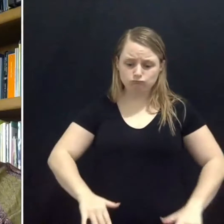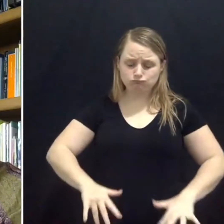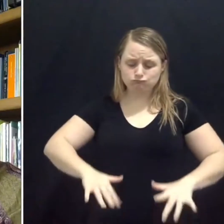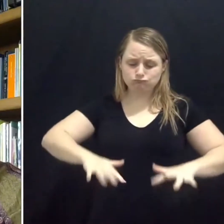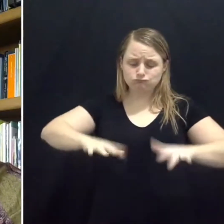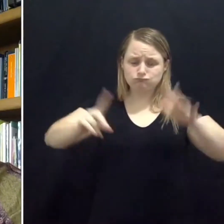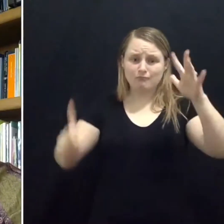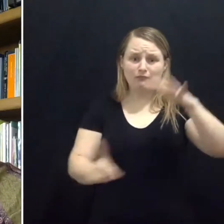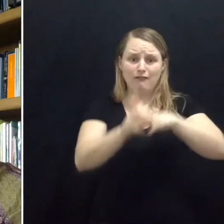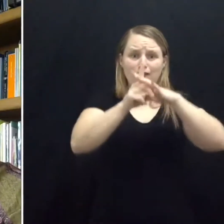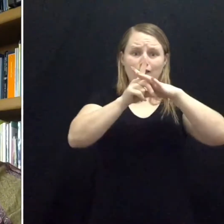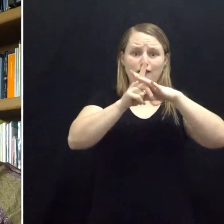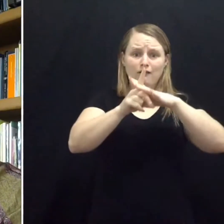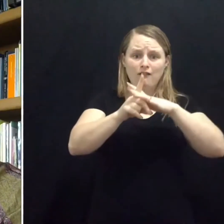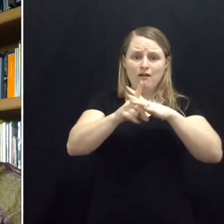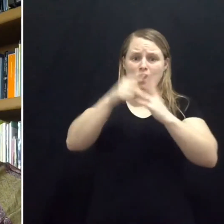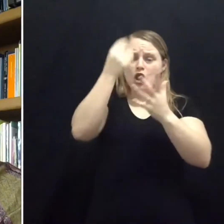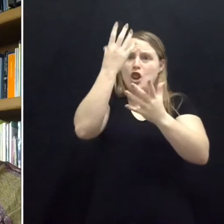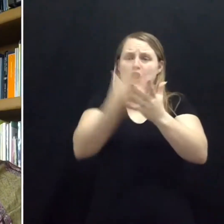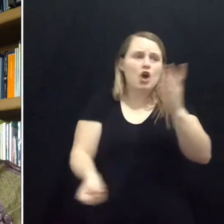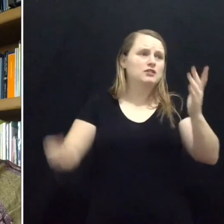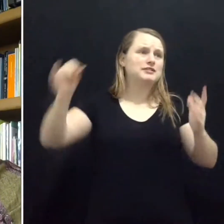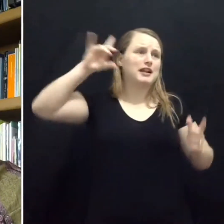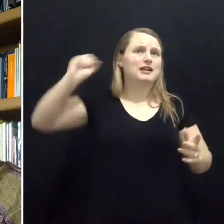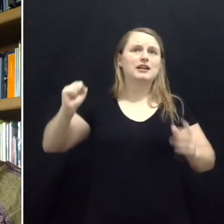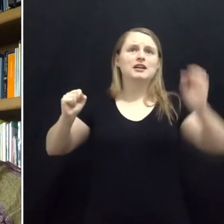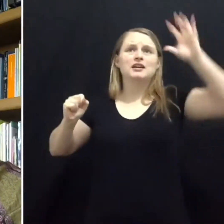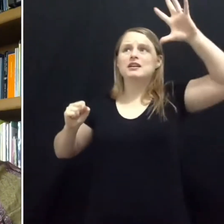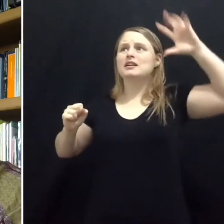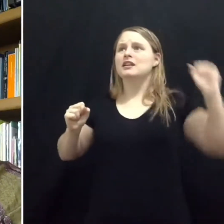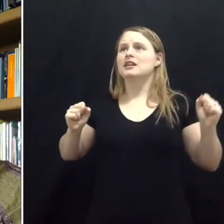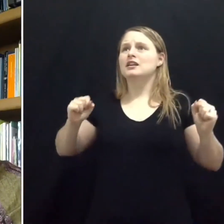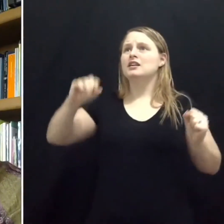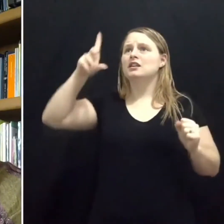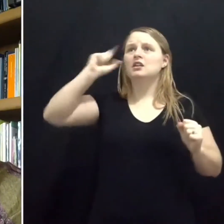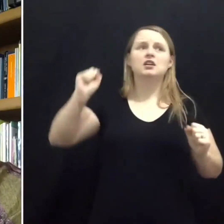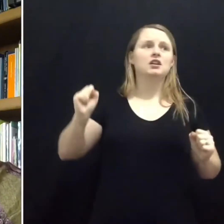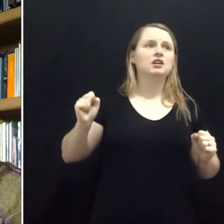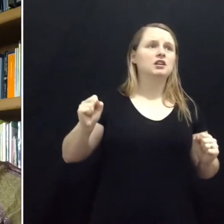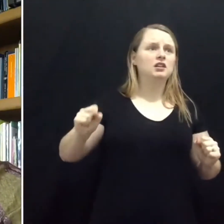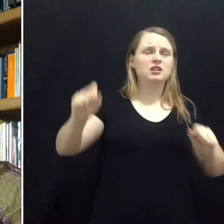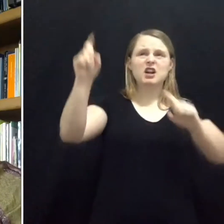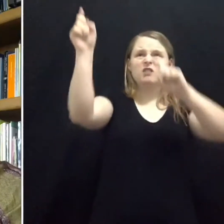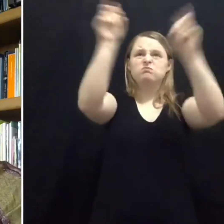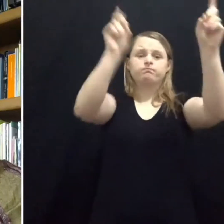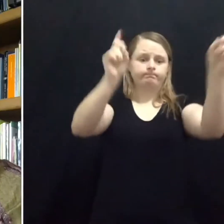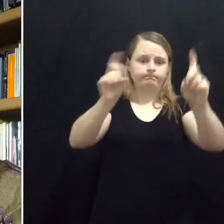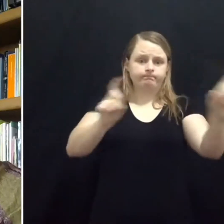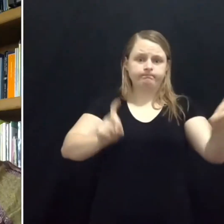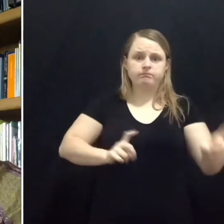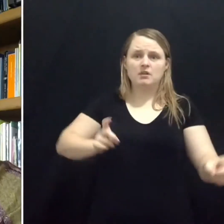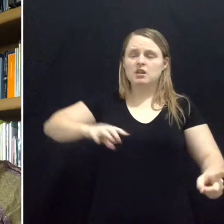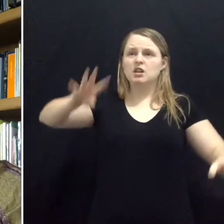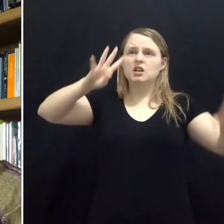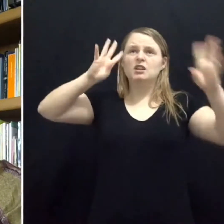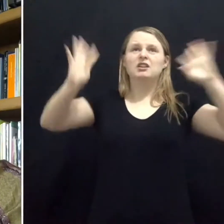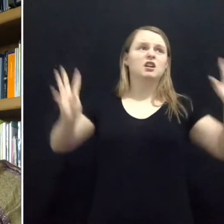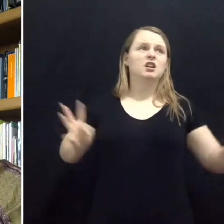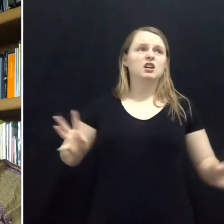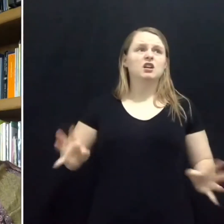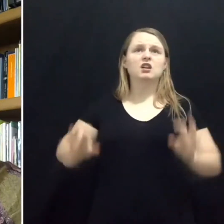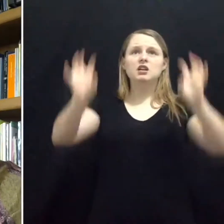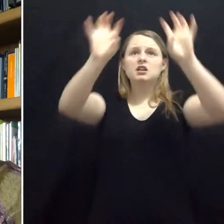raging, no time to react. Lost in the thundering, no time for wondering. Chaos and